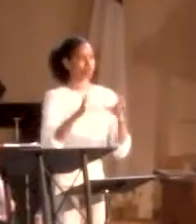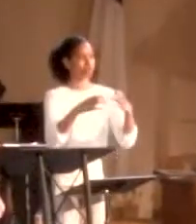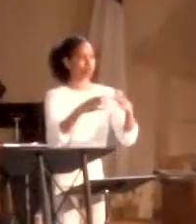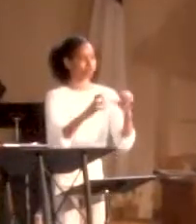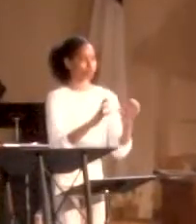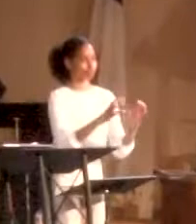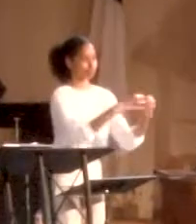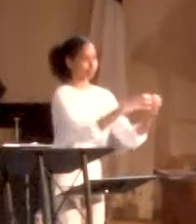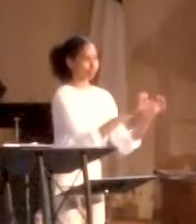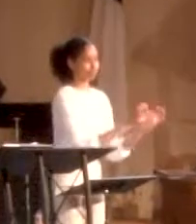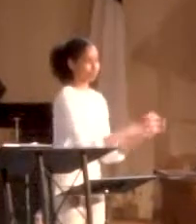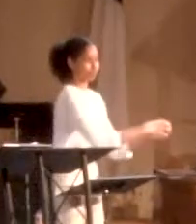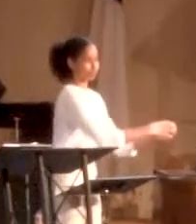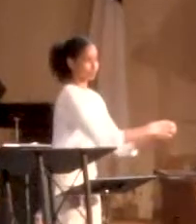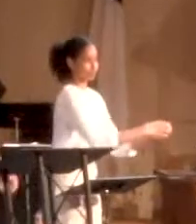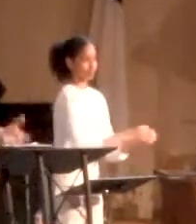new.